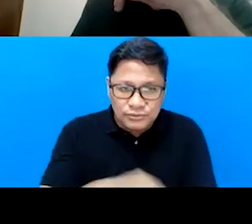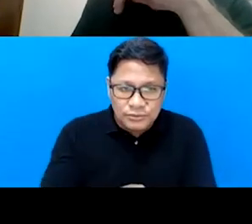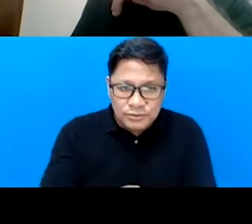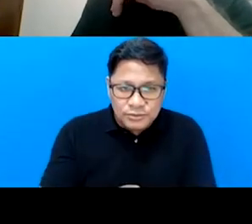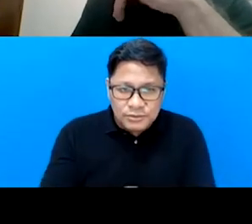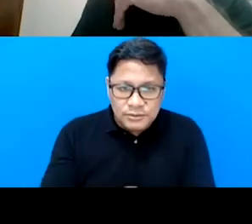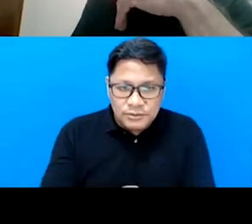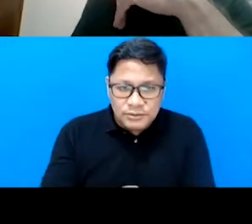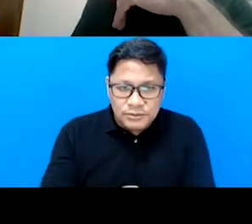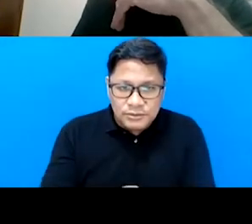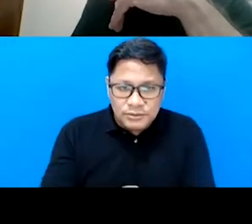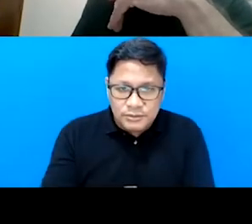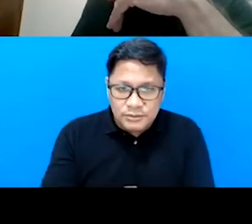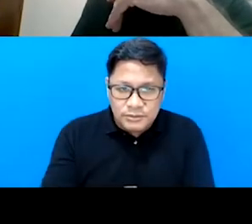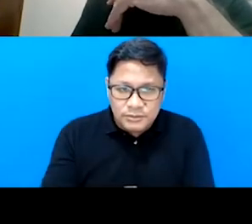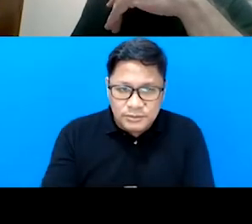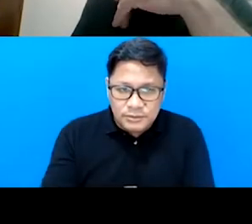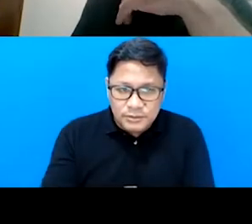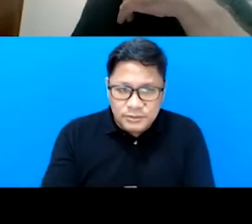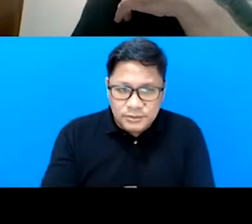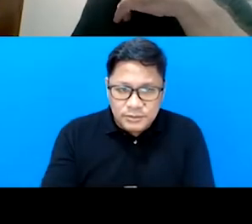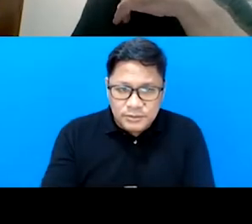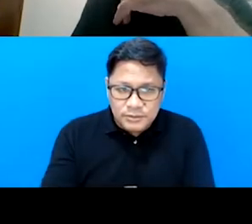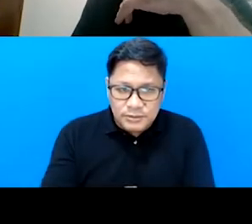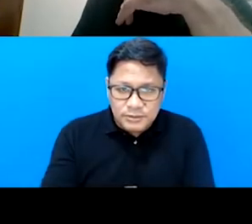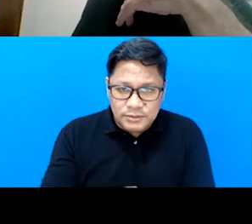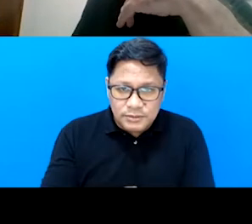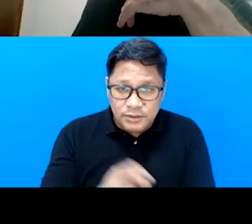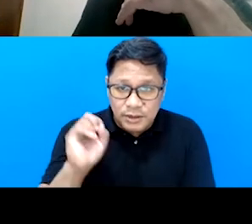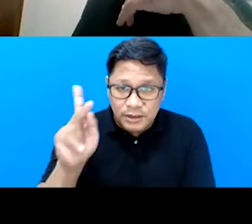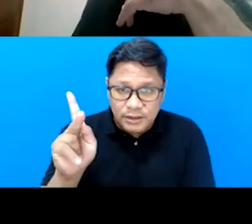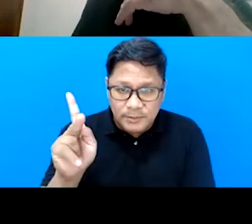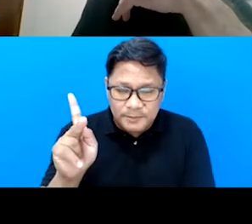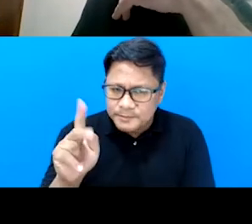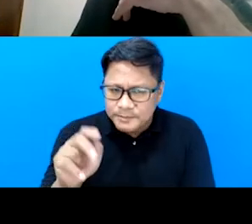It's just one word. Okay. Okay.